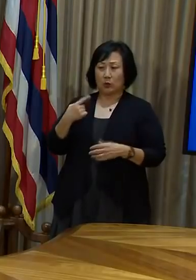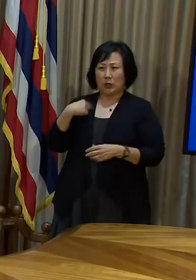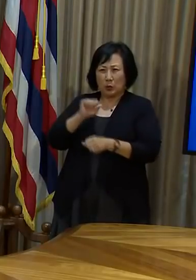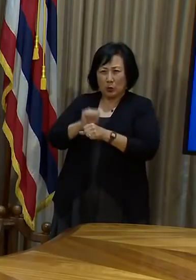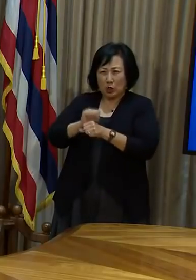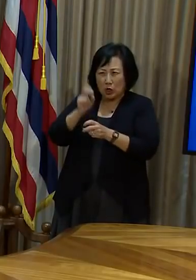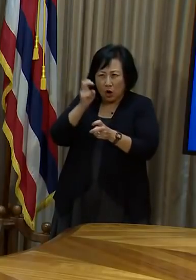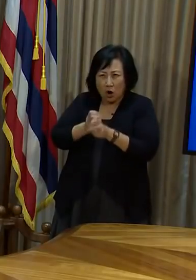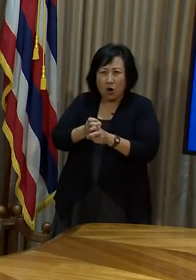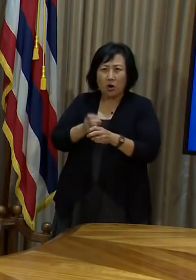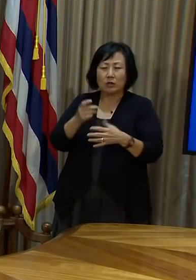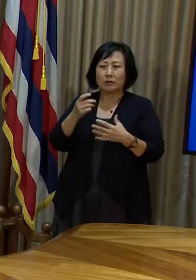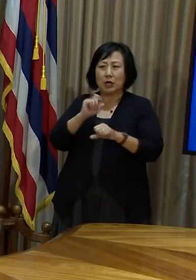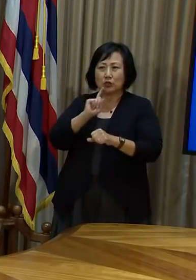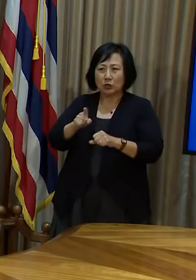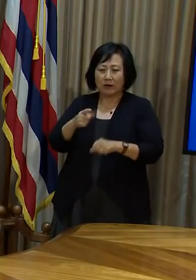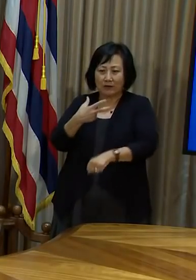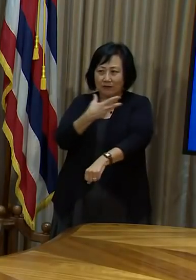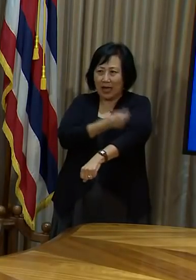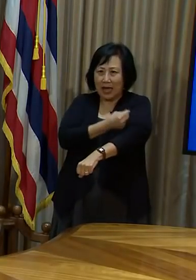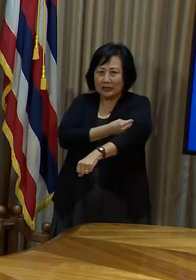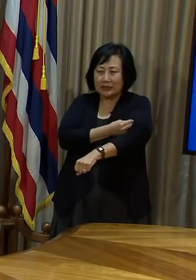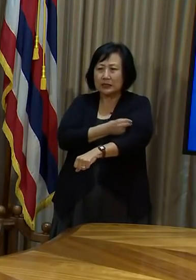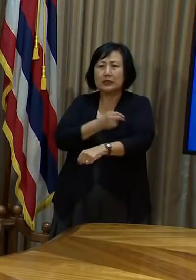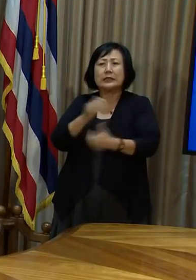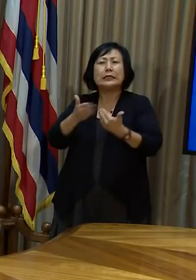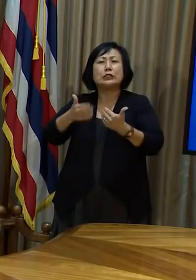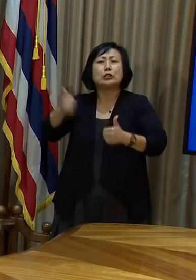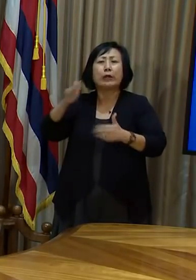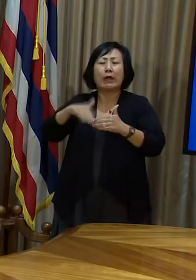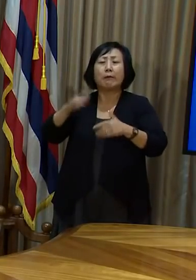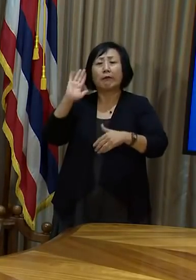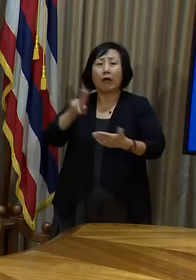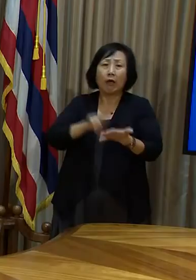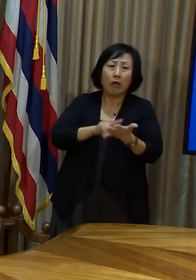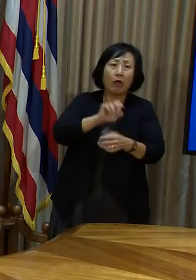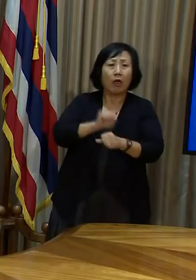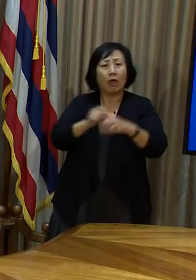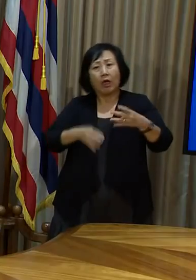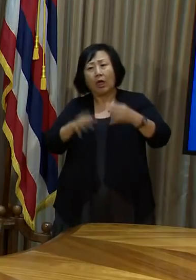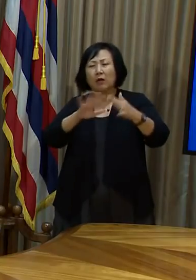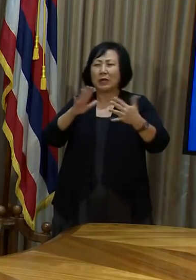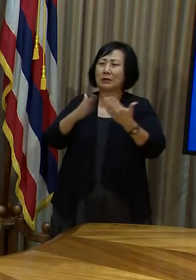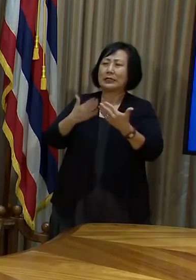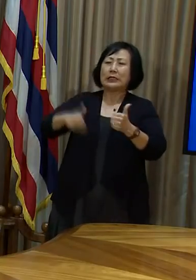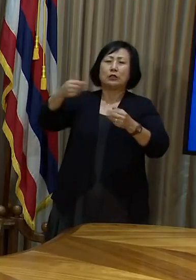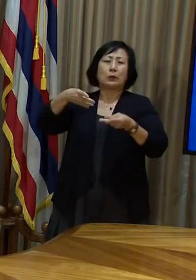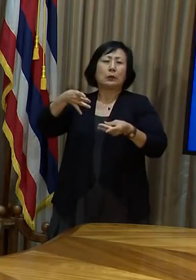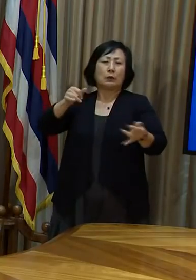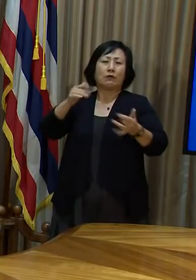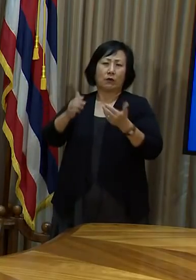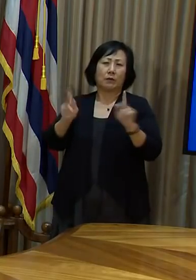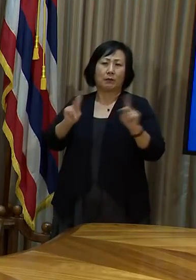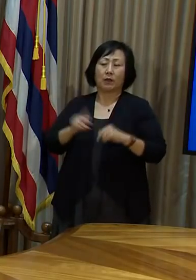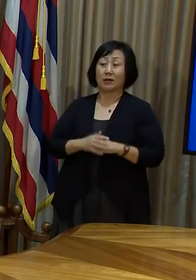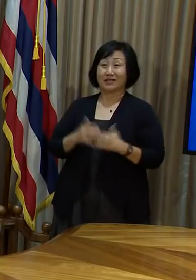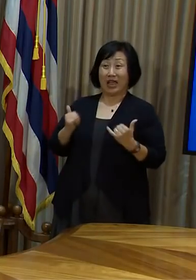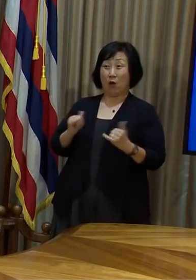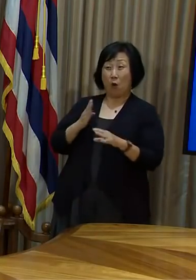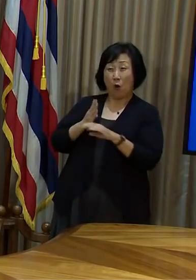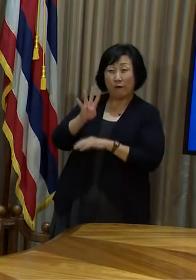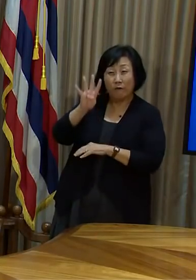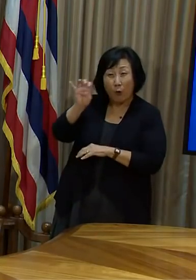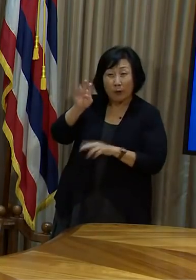making getting vaccinated more easy and convenient. Today, there are over 400